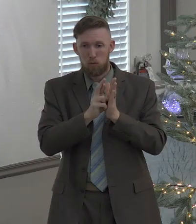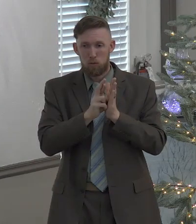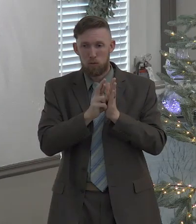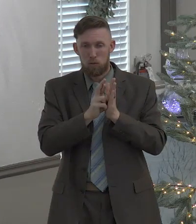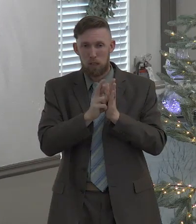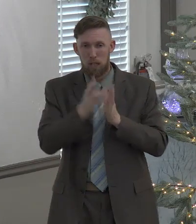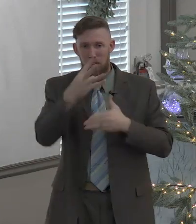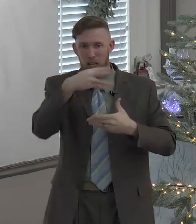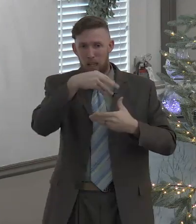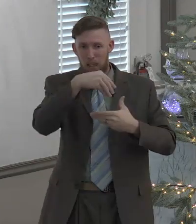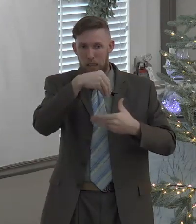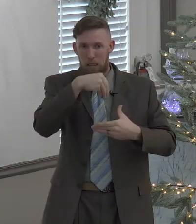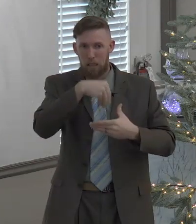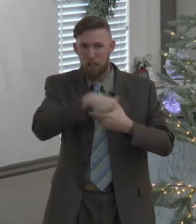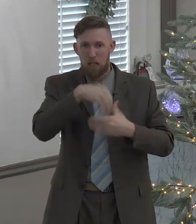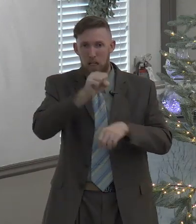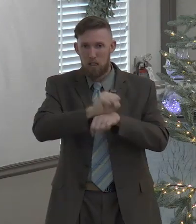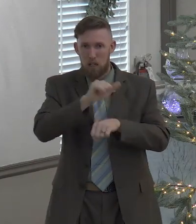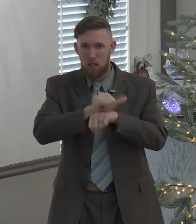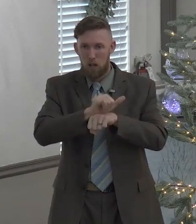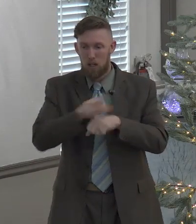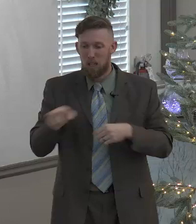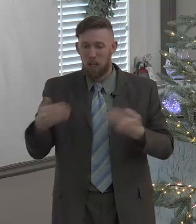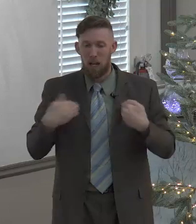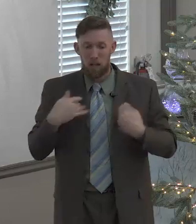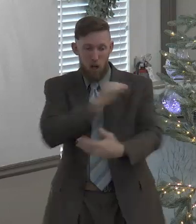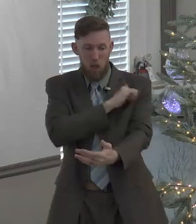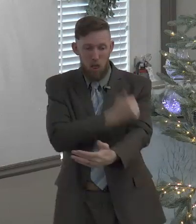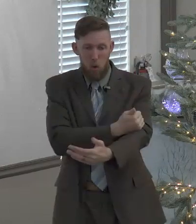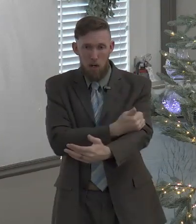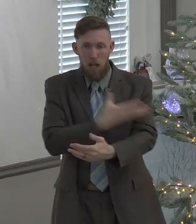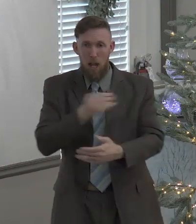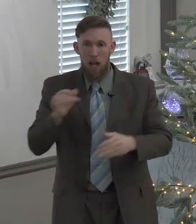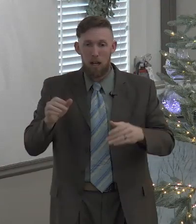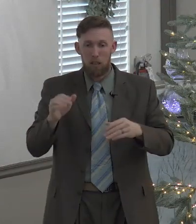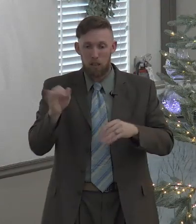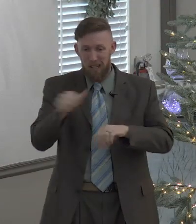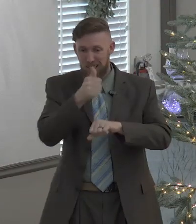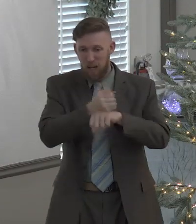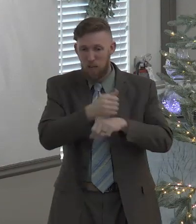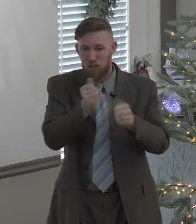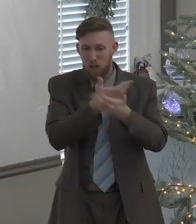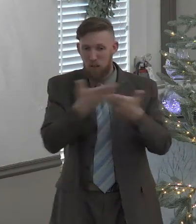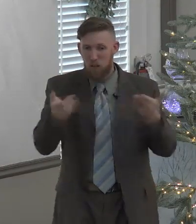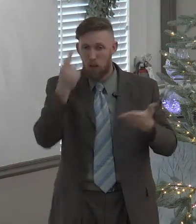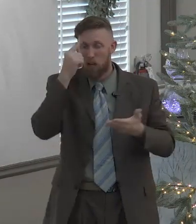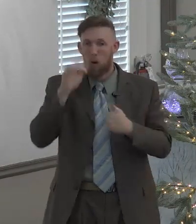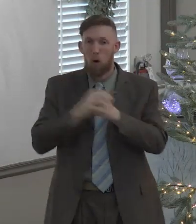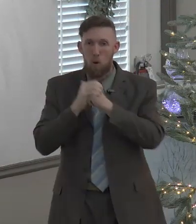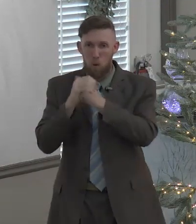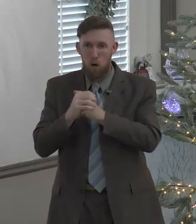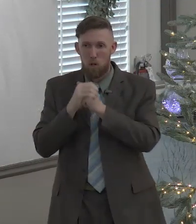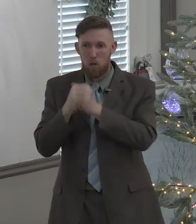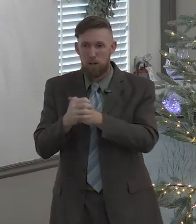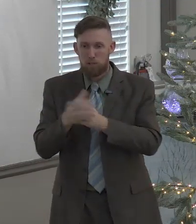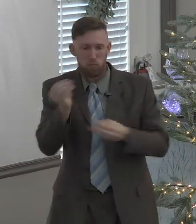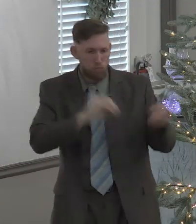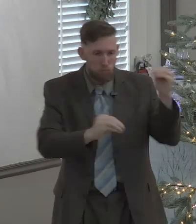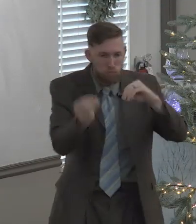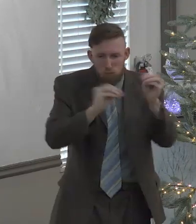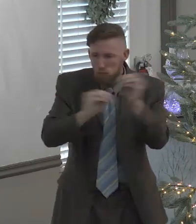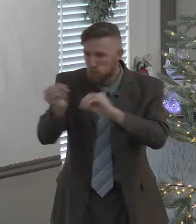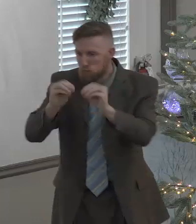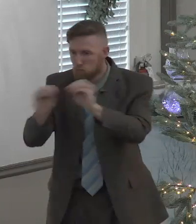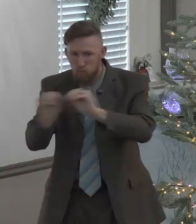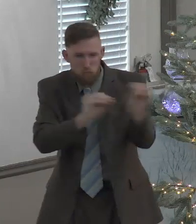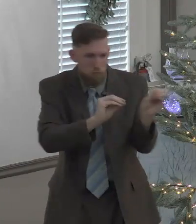got a very high position within the synagogue. He is the one that sets everything in order and has everything ready in the synagogue